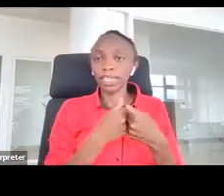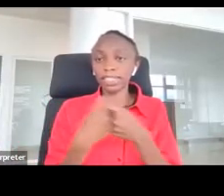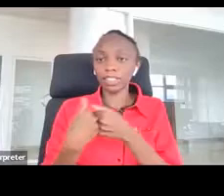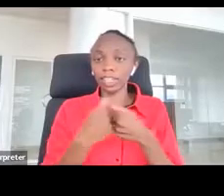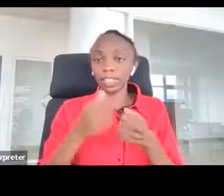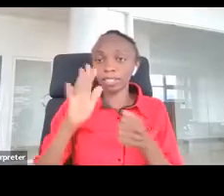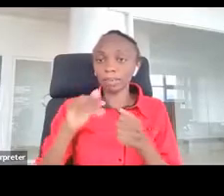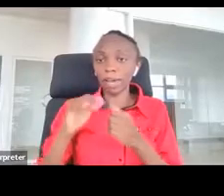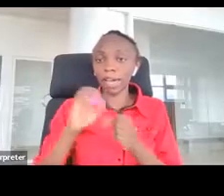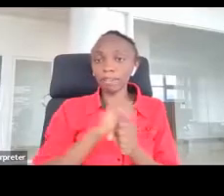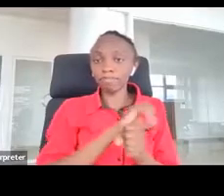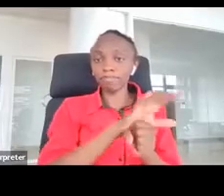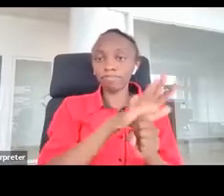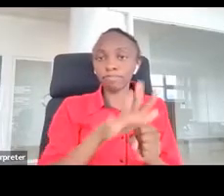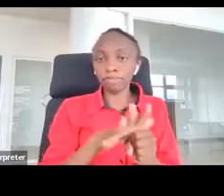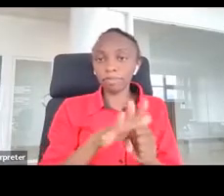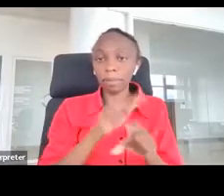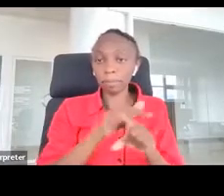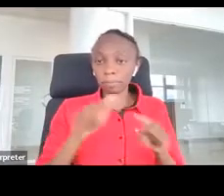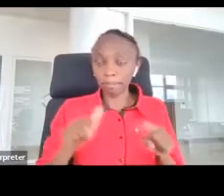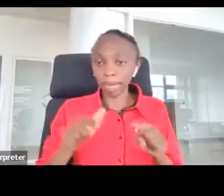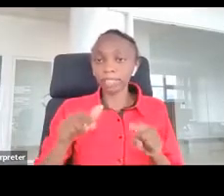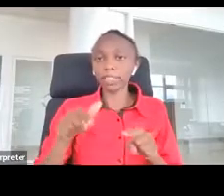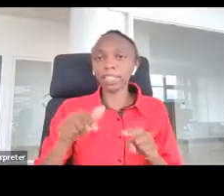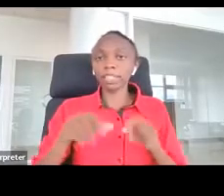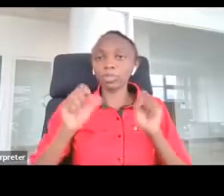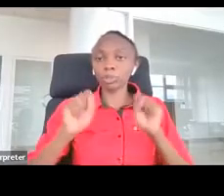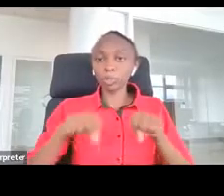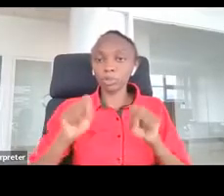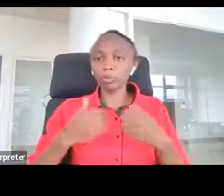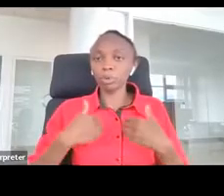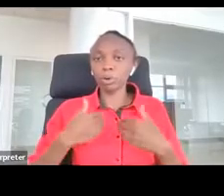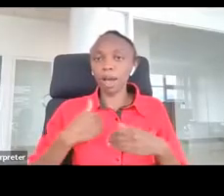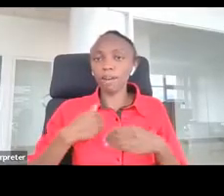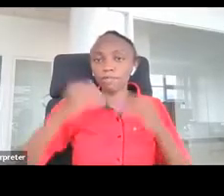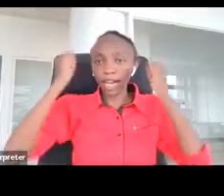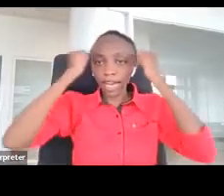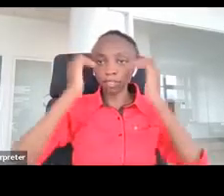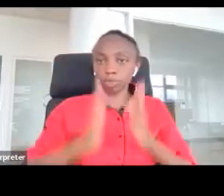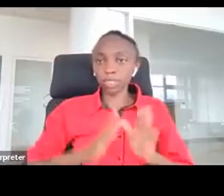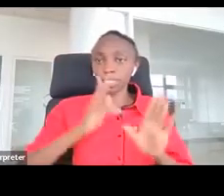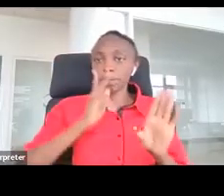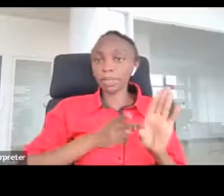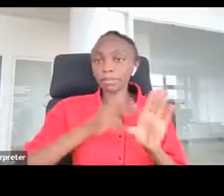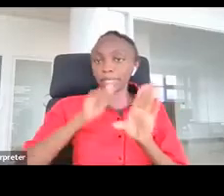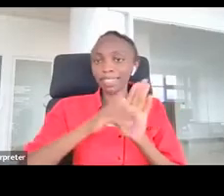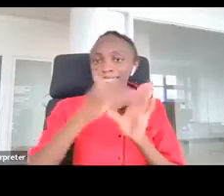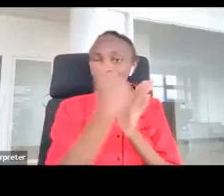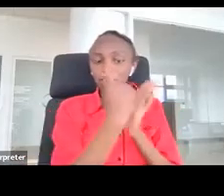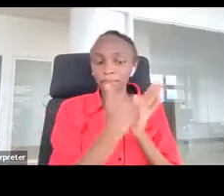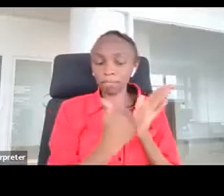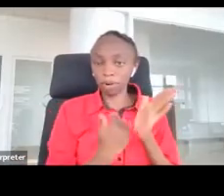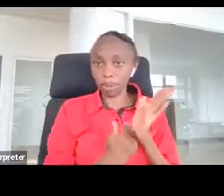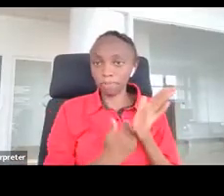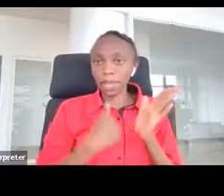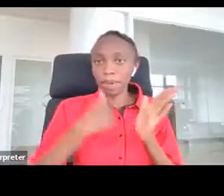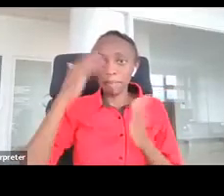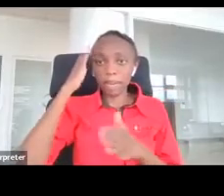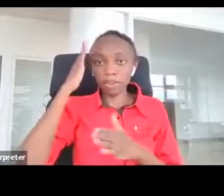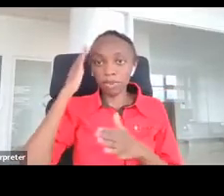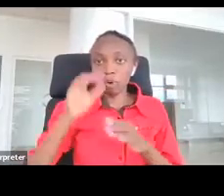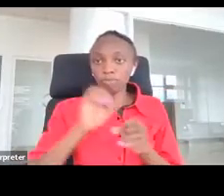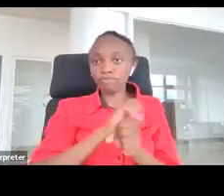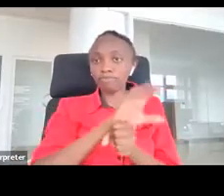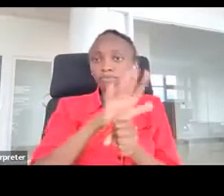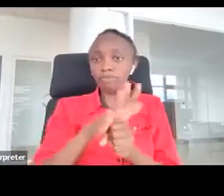COVID-19, we were still able to get students participating in the program. I know COVID-19 brought about changes in